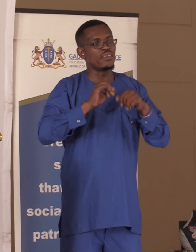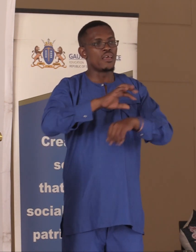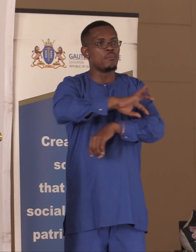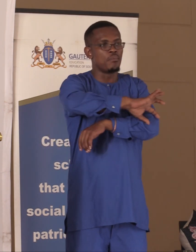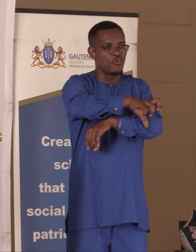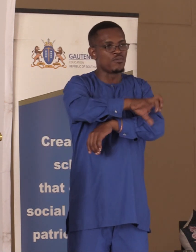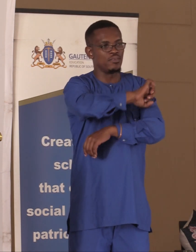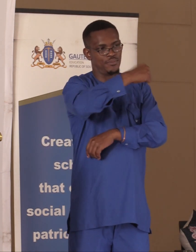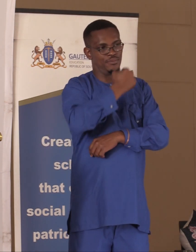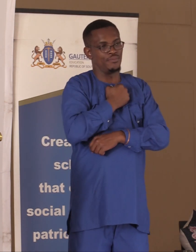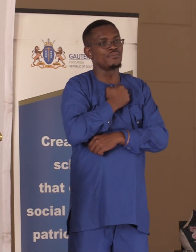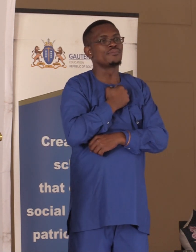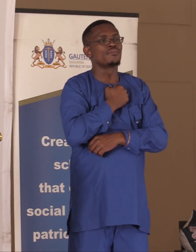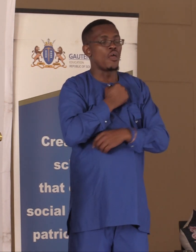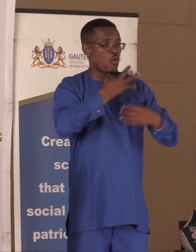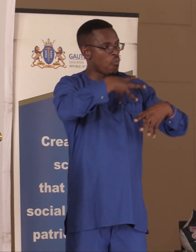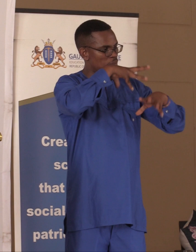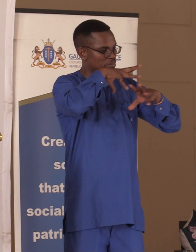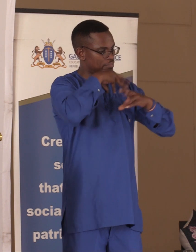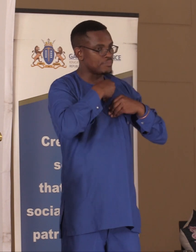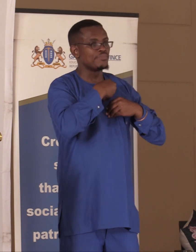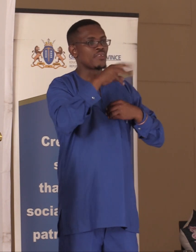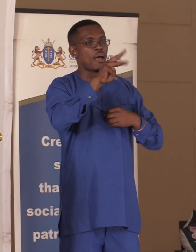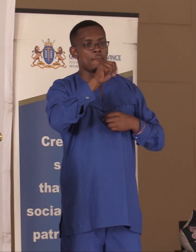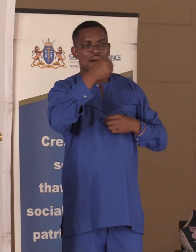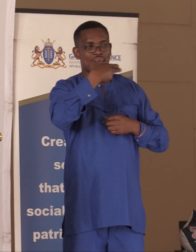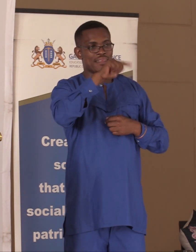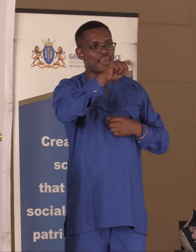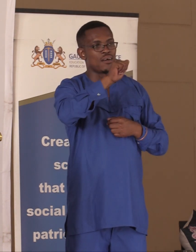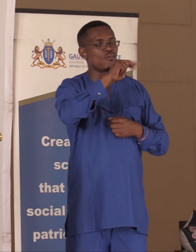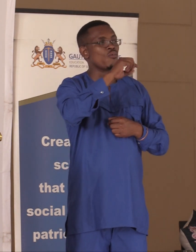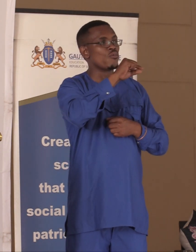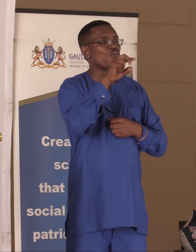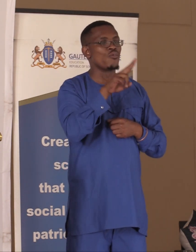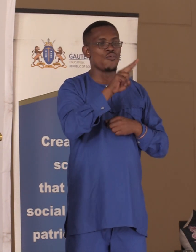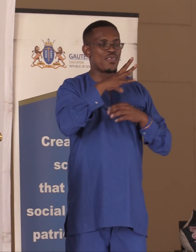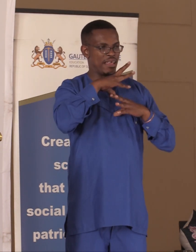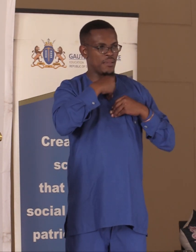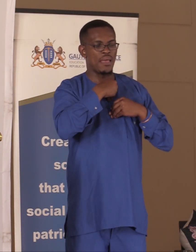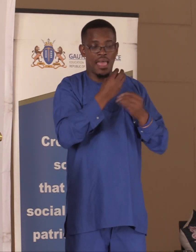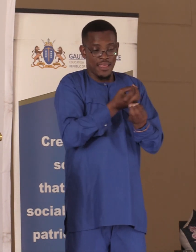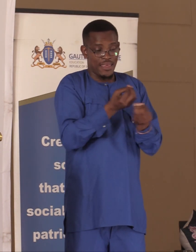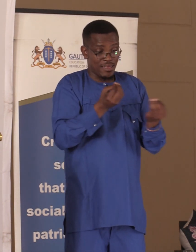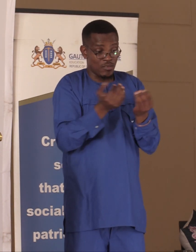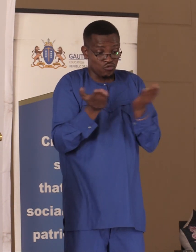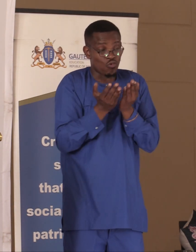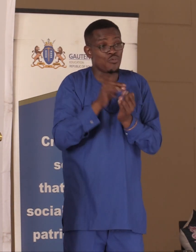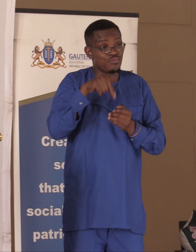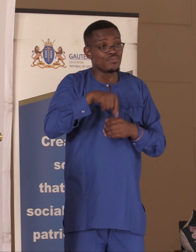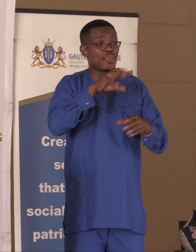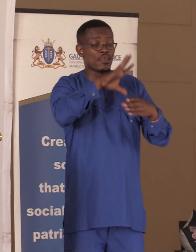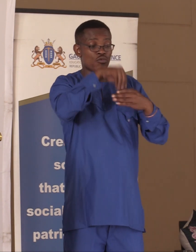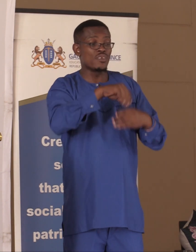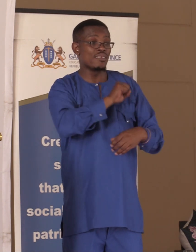And we also accept that Ntate Mahlangu, before you vanish, that the kids of Mapenane, including their staff